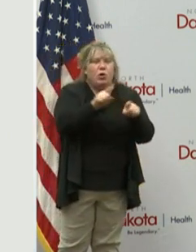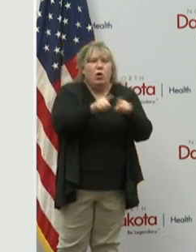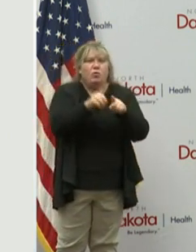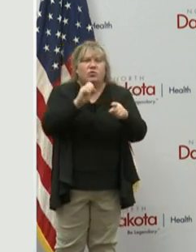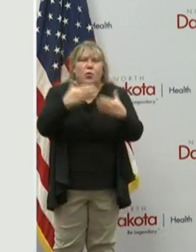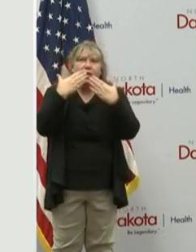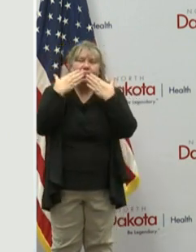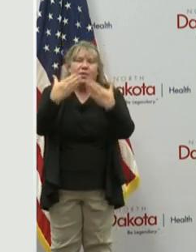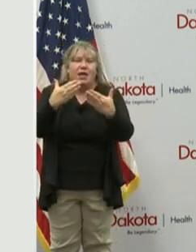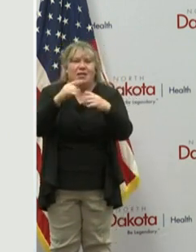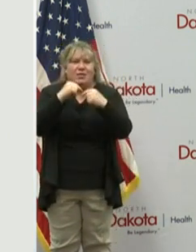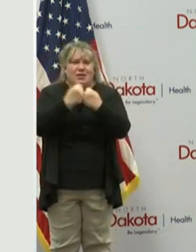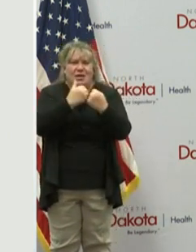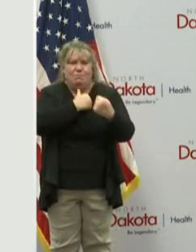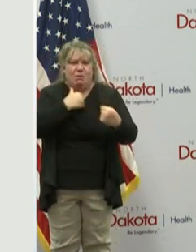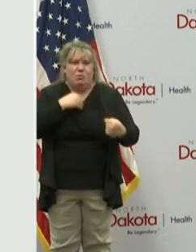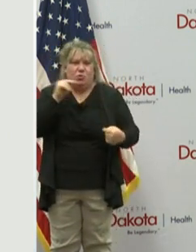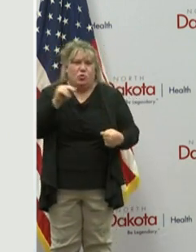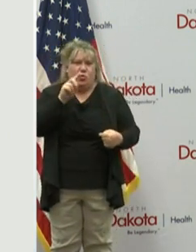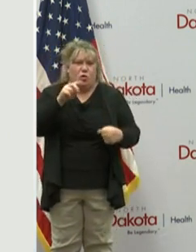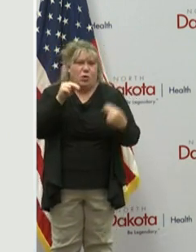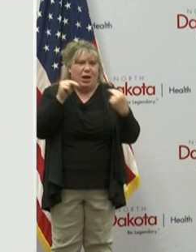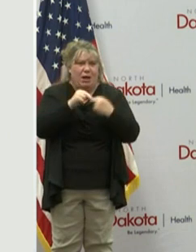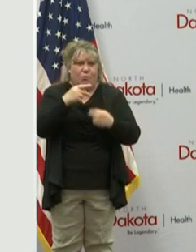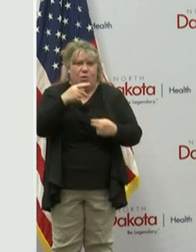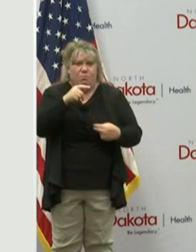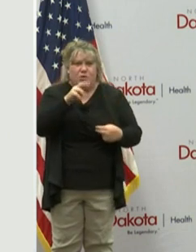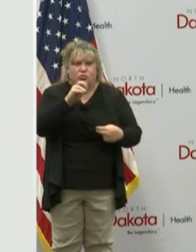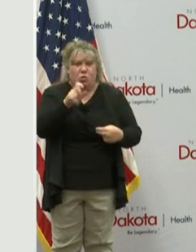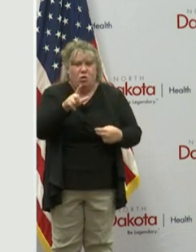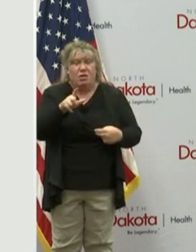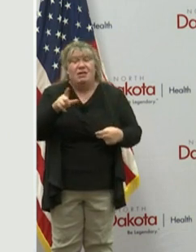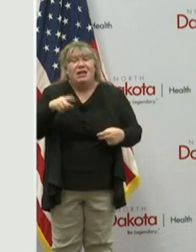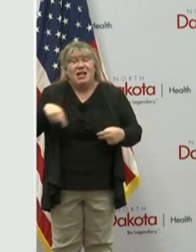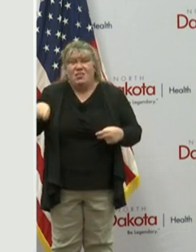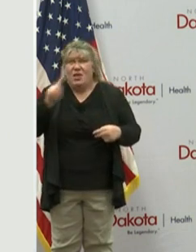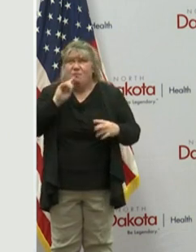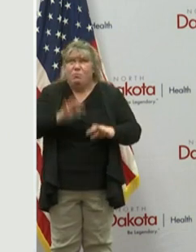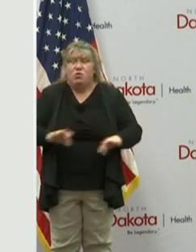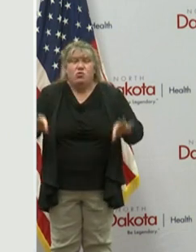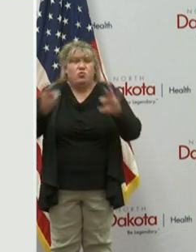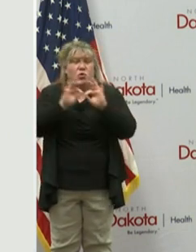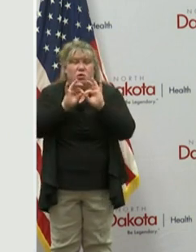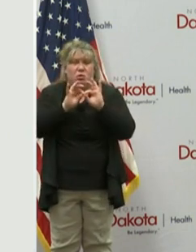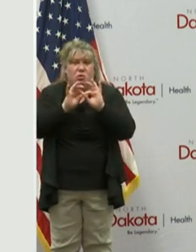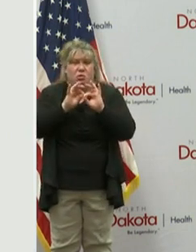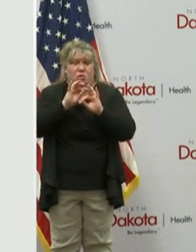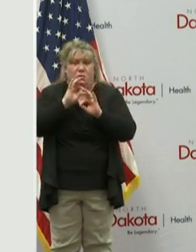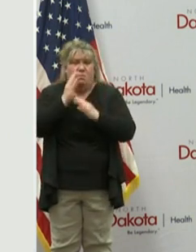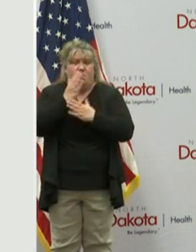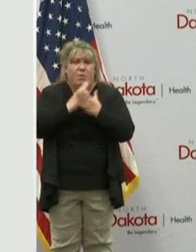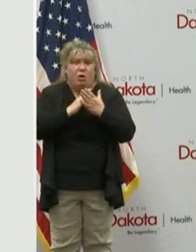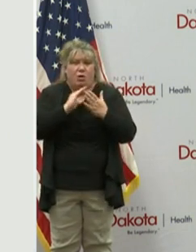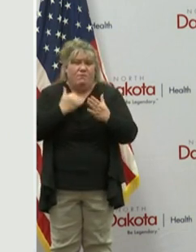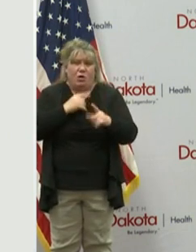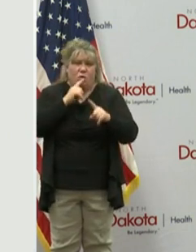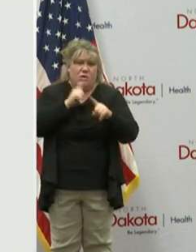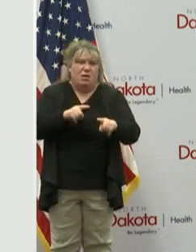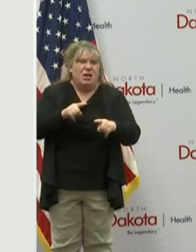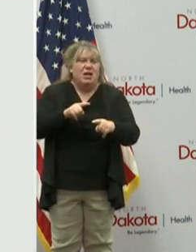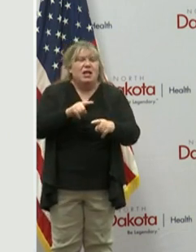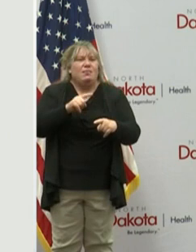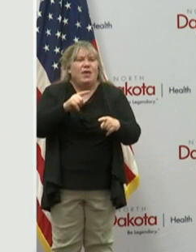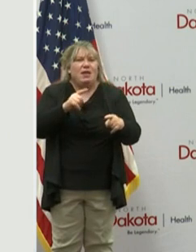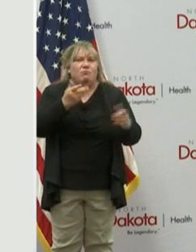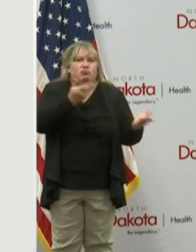and a thank you to the team members of the North Dakota Highway Patrol. They've played a critical role in the state's response. They've participated in the transportation of